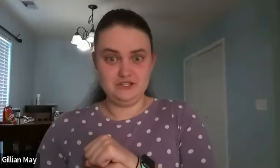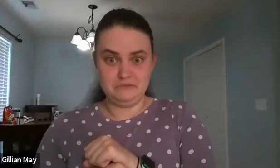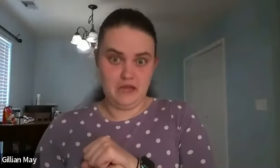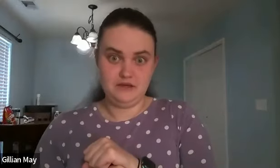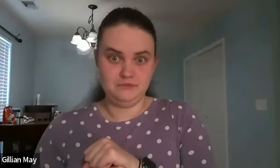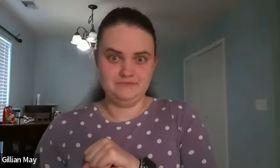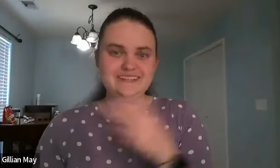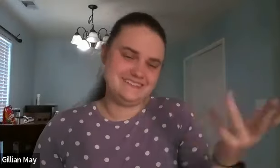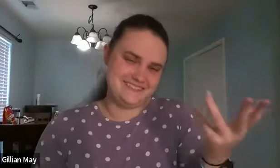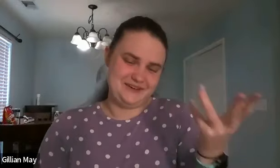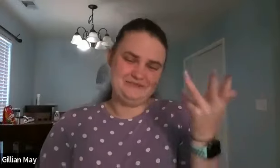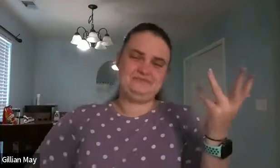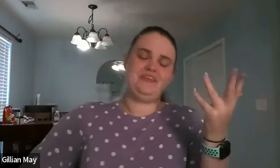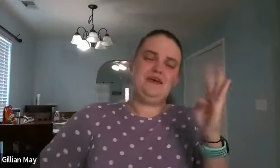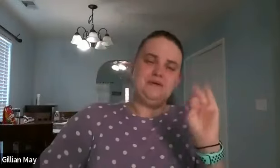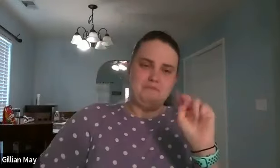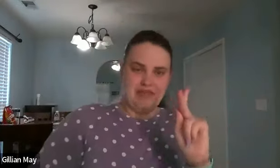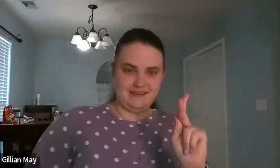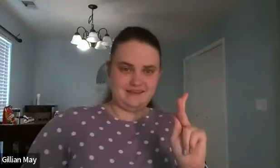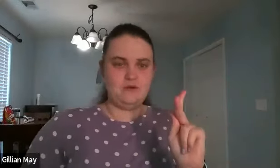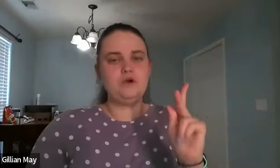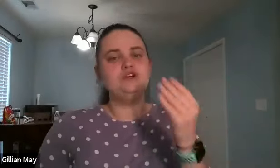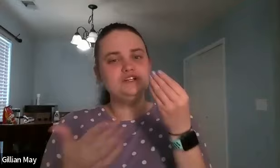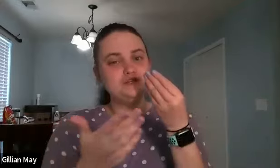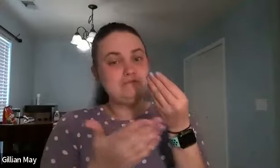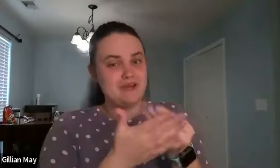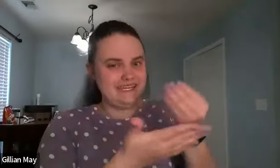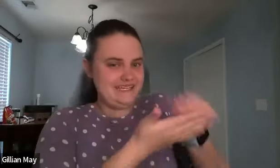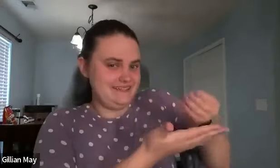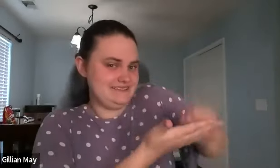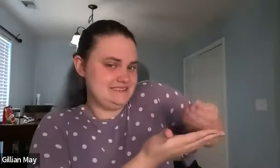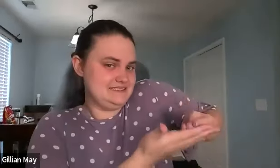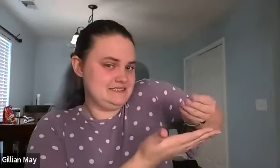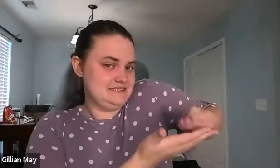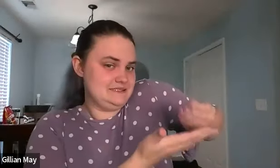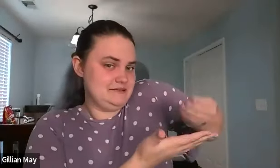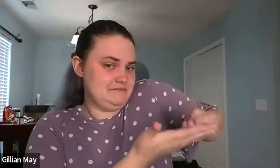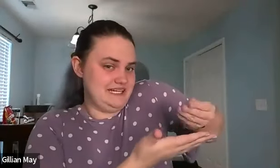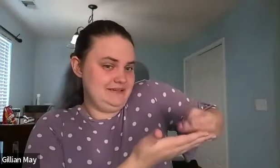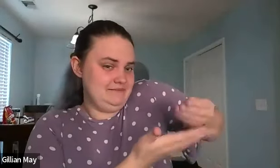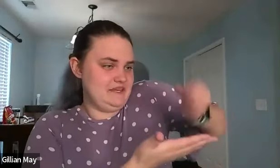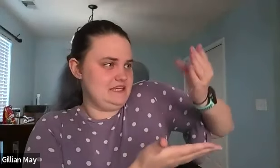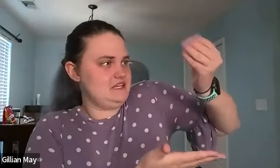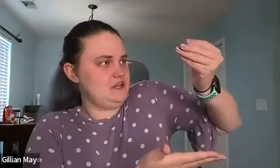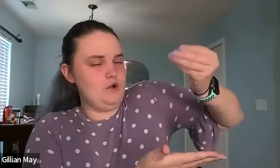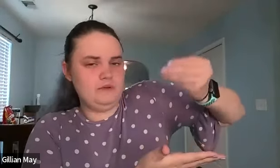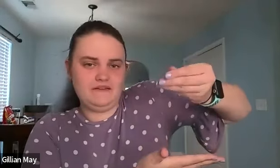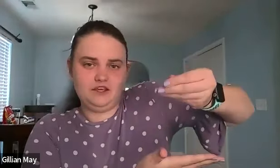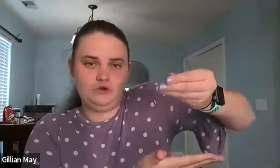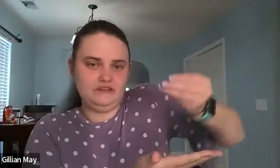too. Yeah, no. So bank, or you could do money. Money. It's like an open hand, like you're holding